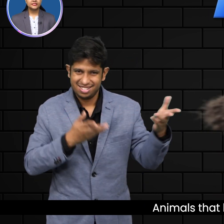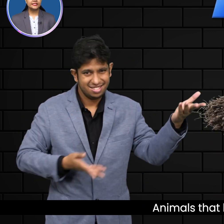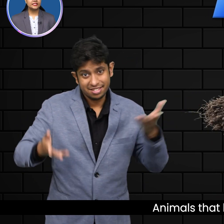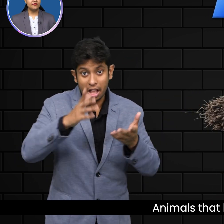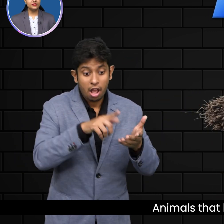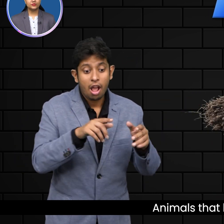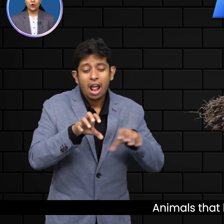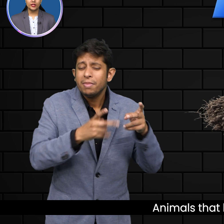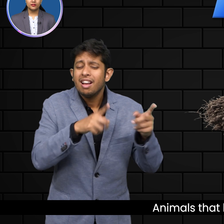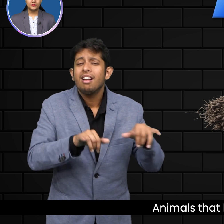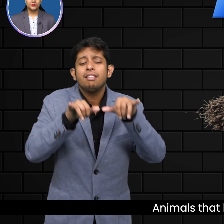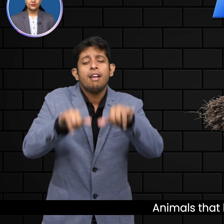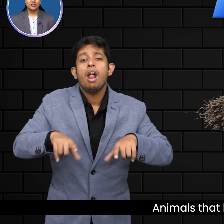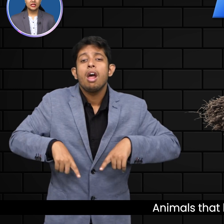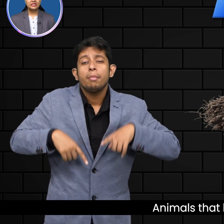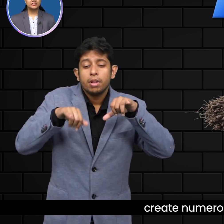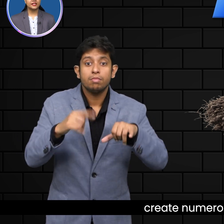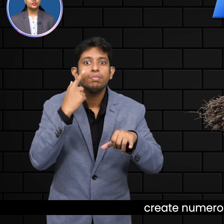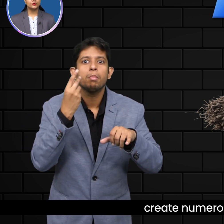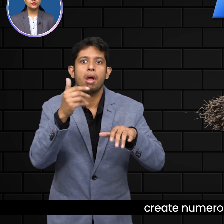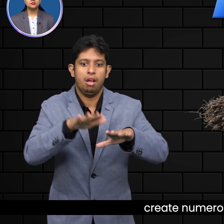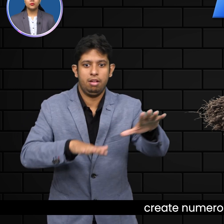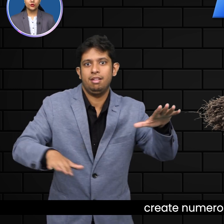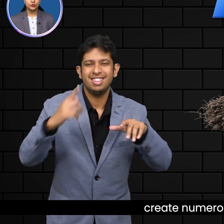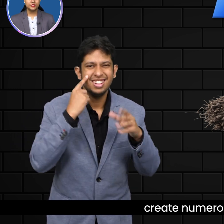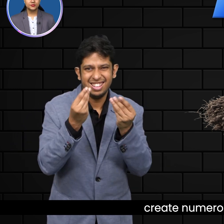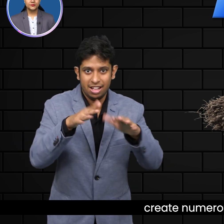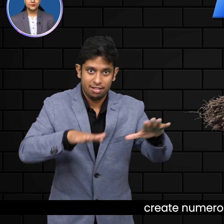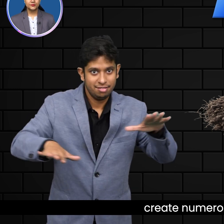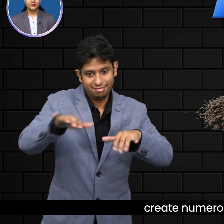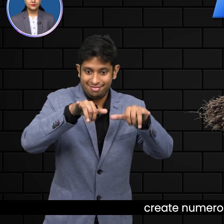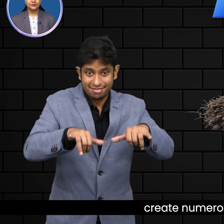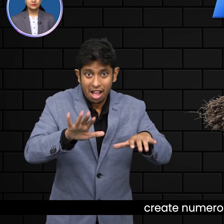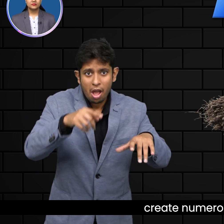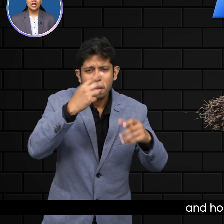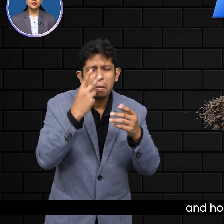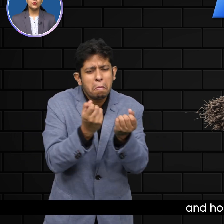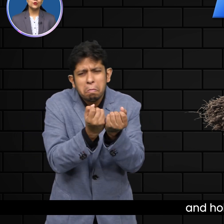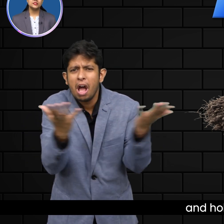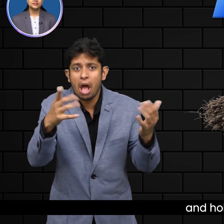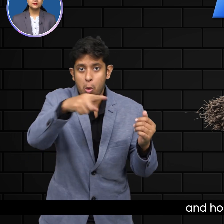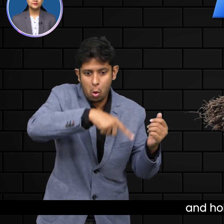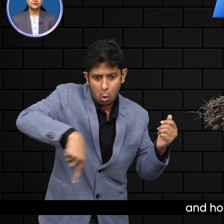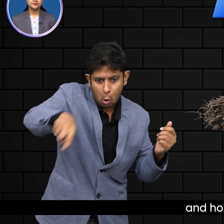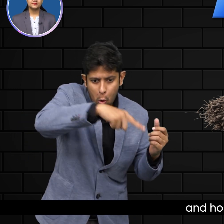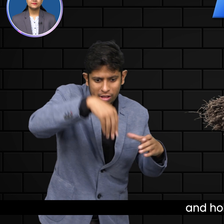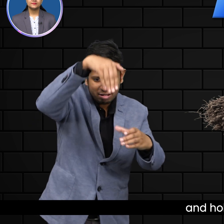Animals that live in soil create numerous burrows and